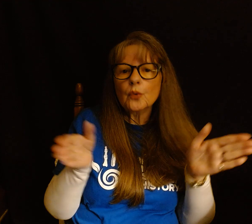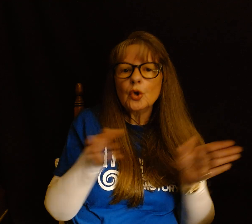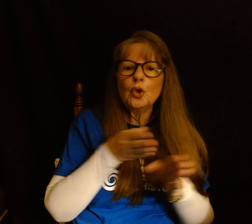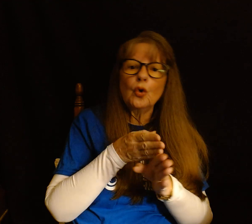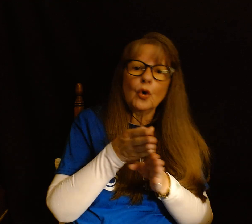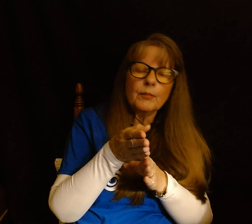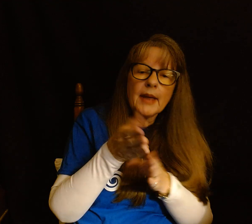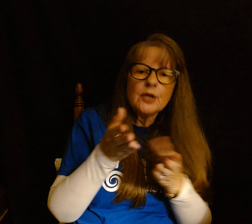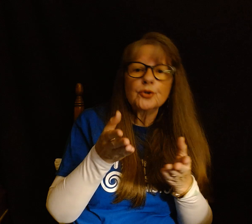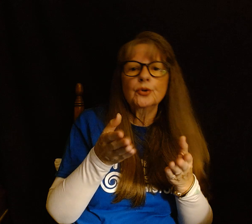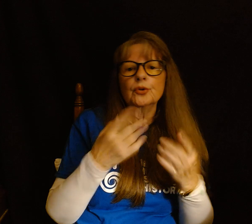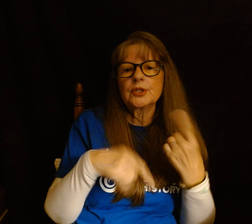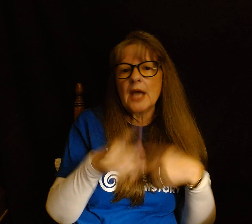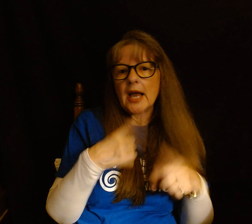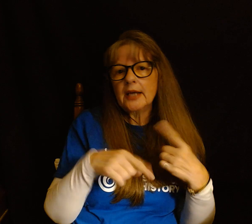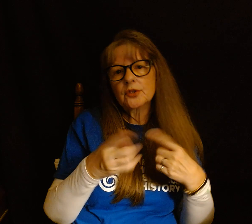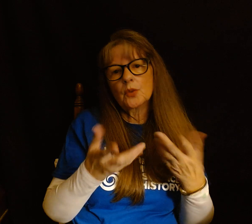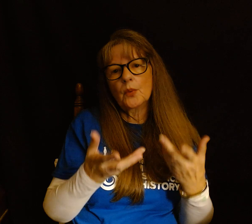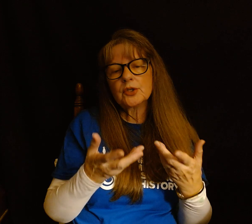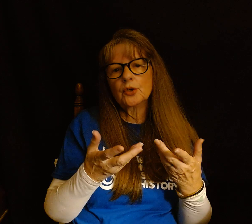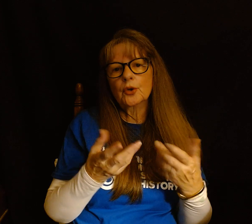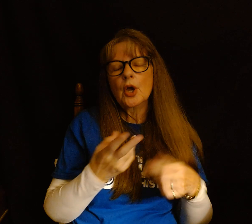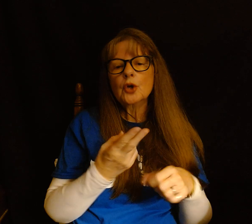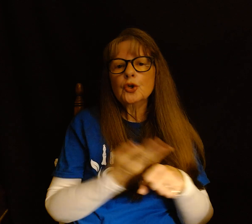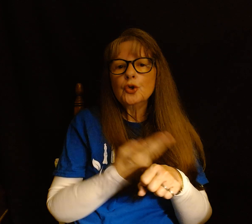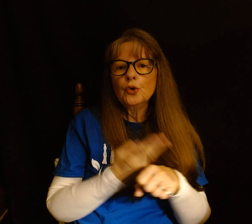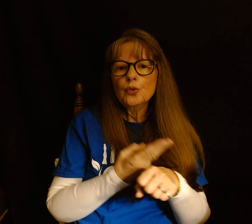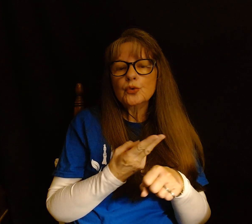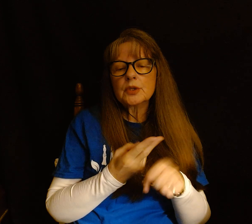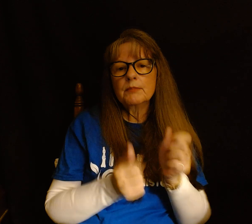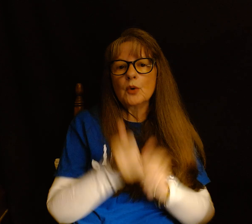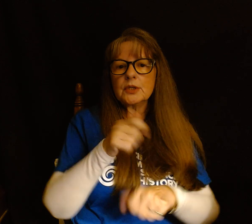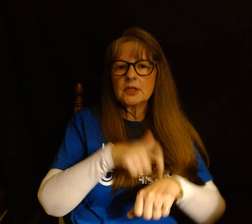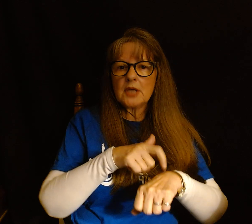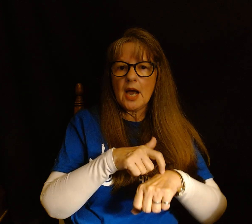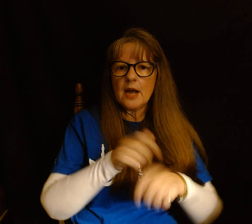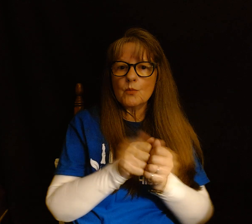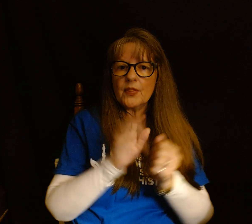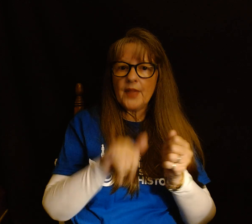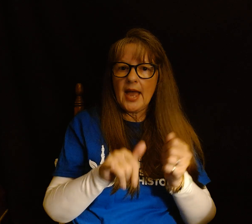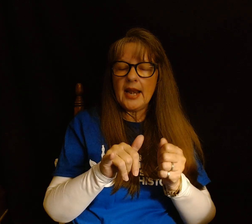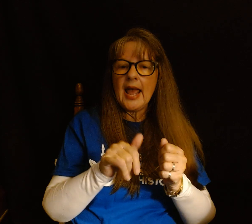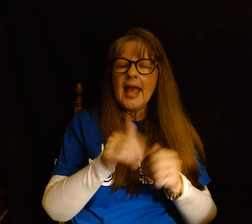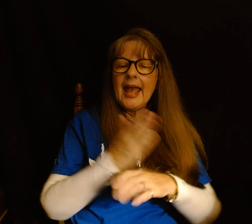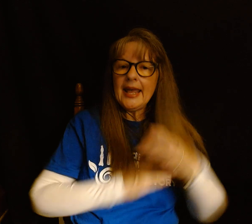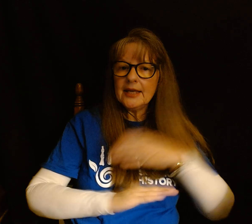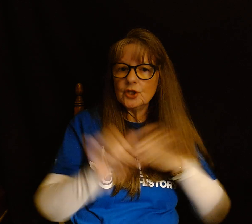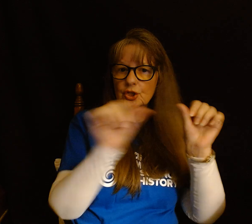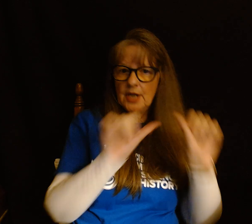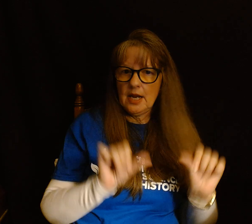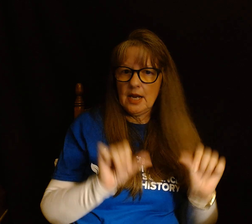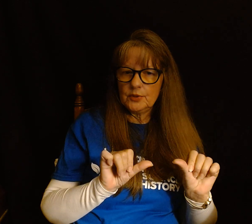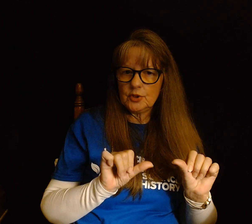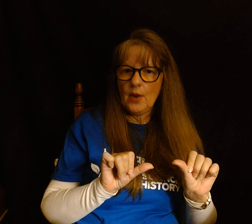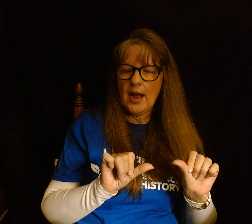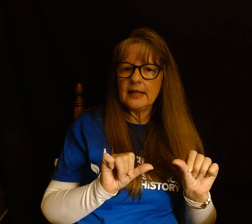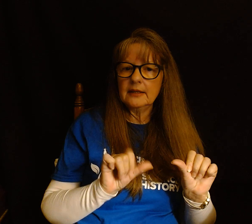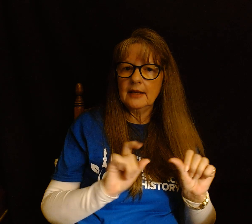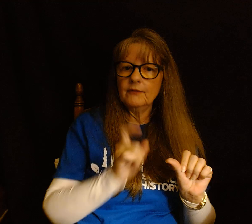general or major signs, the ones that are used most of the time with that hand shape. So I give you